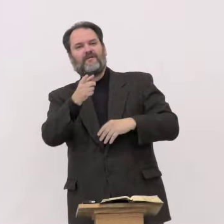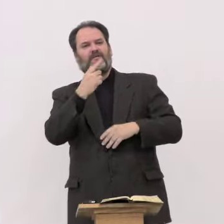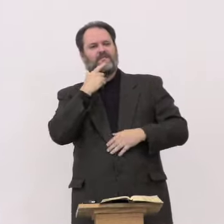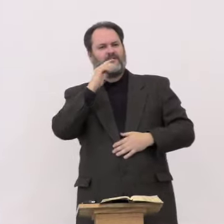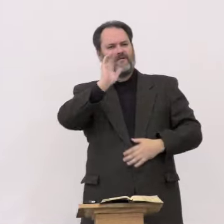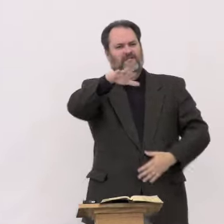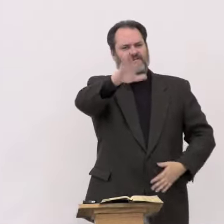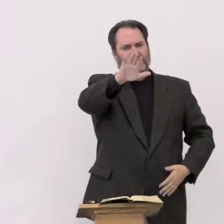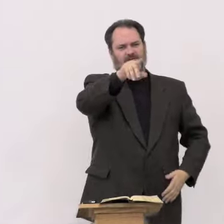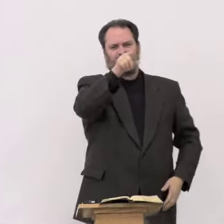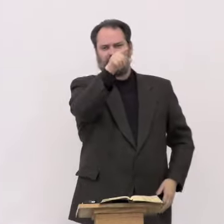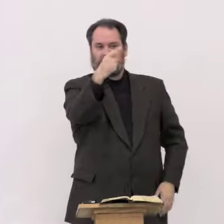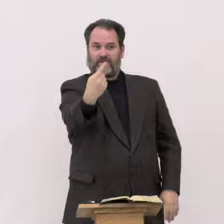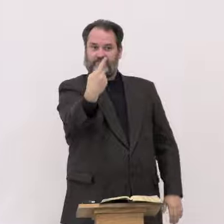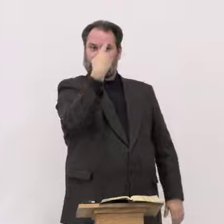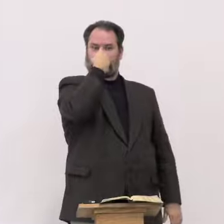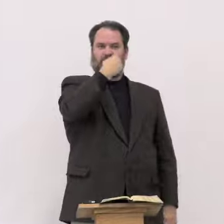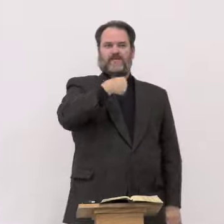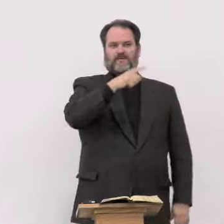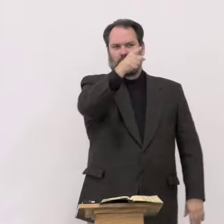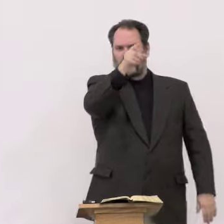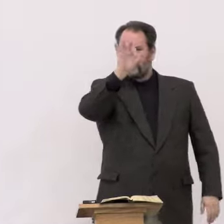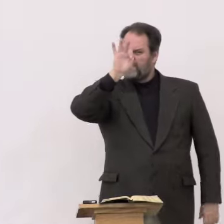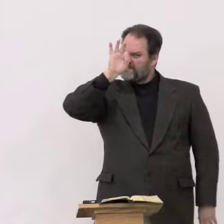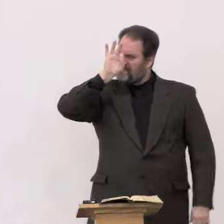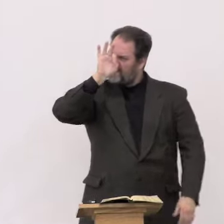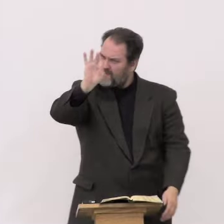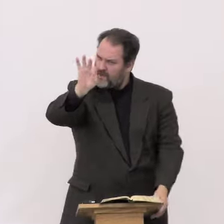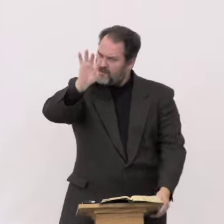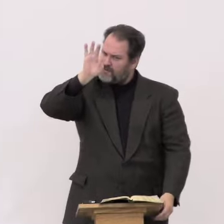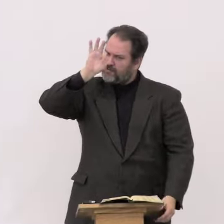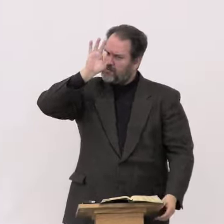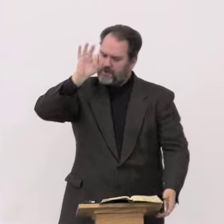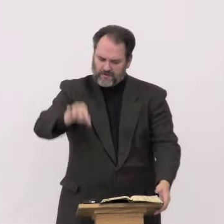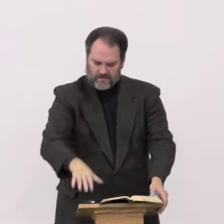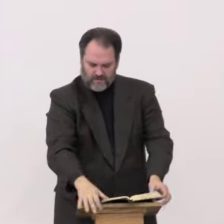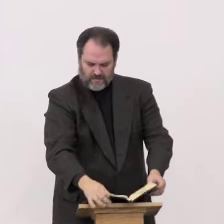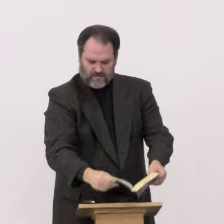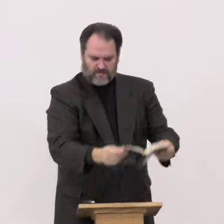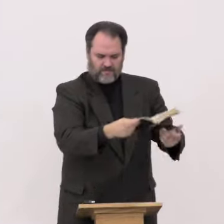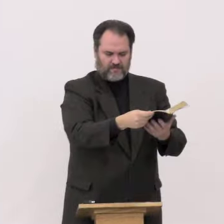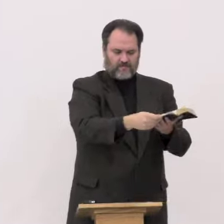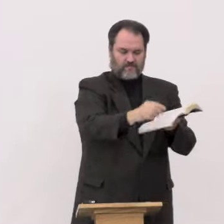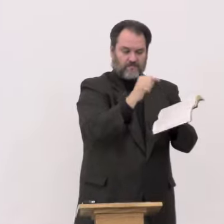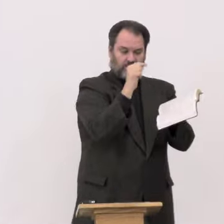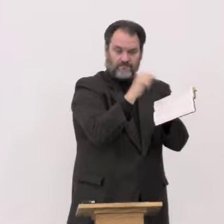a video called, and he told me that